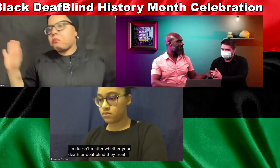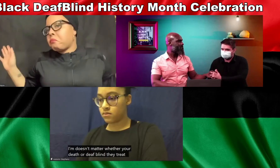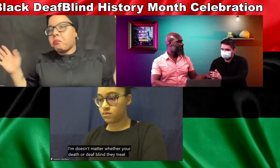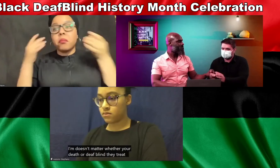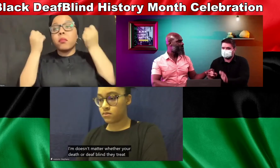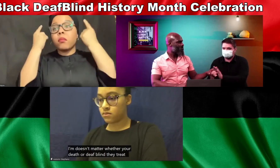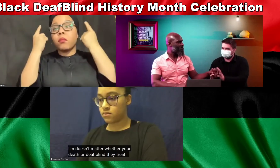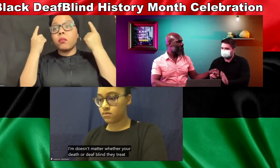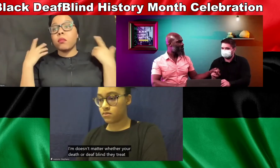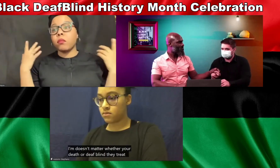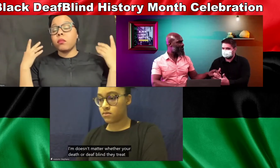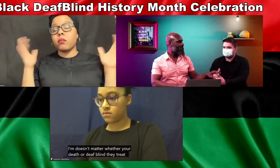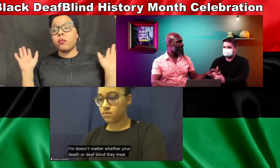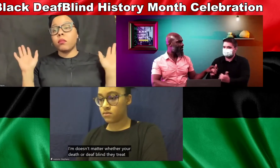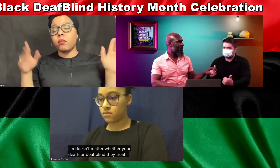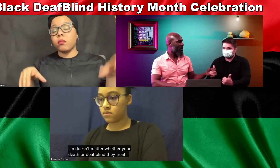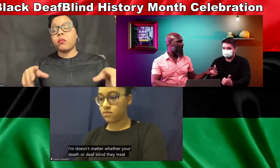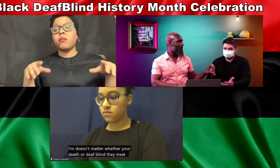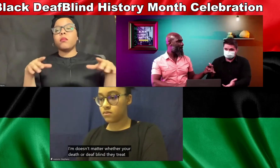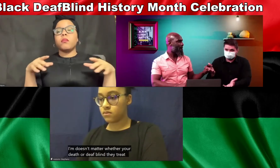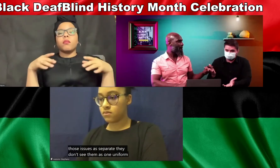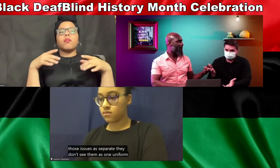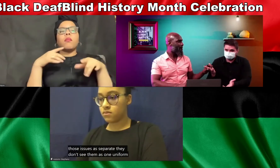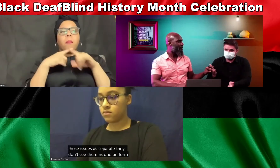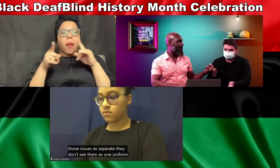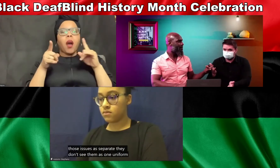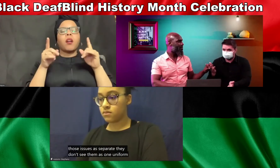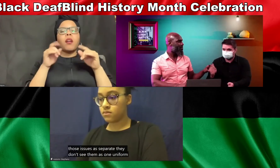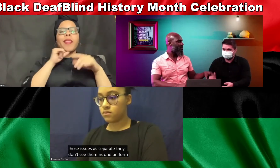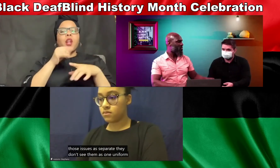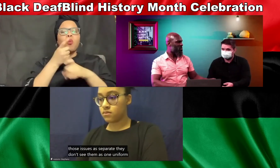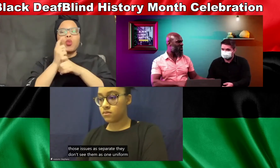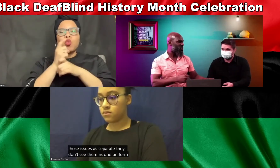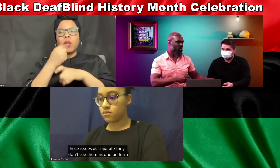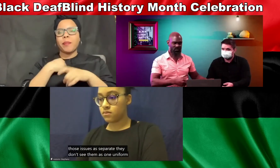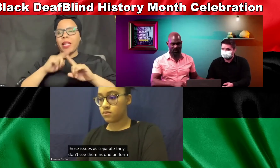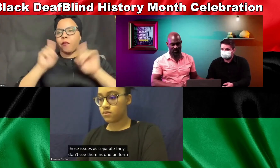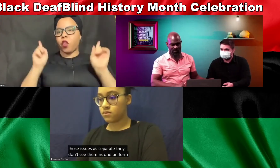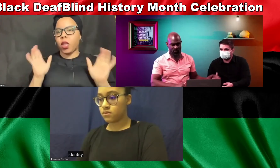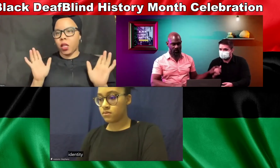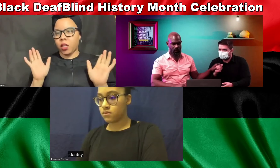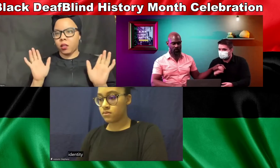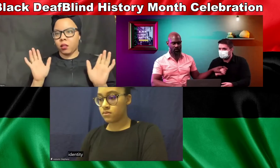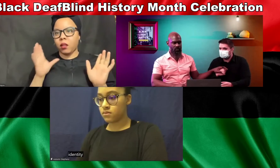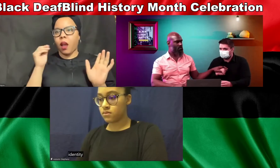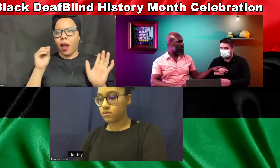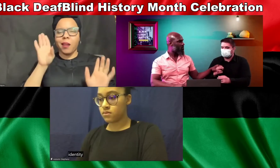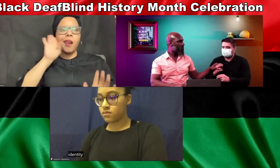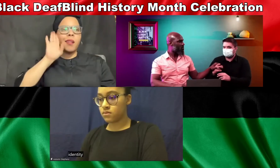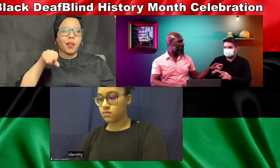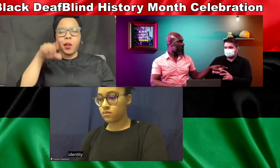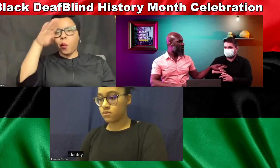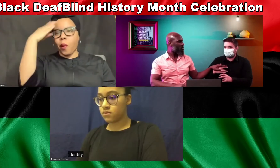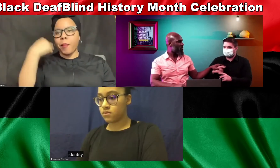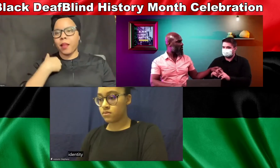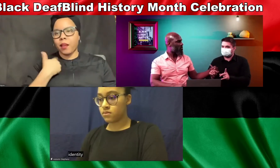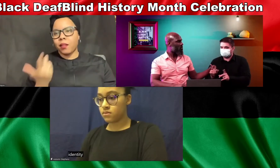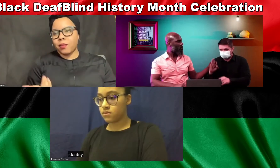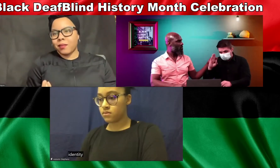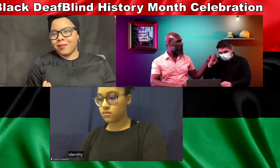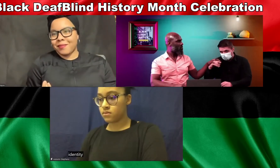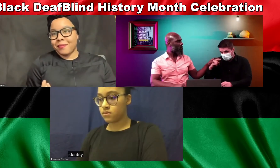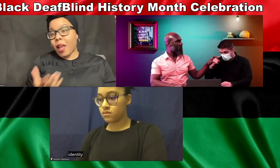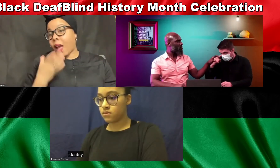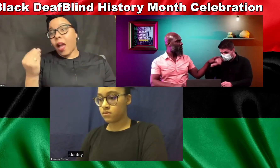one uniform identity. That's the way that they see things. But I've noticed they don't treat